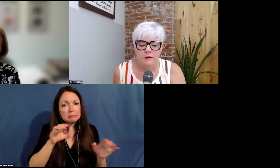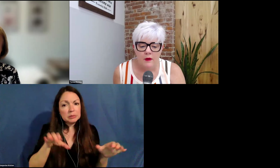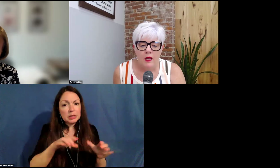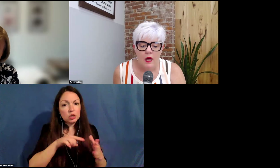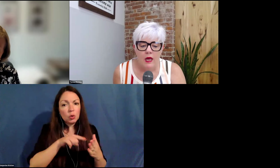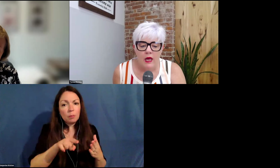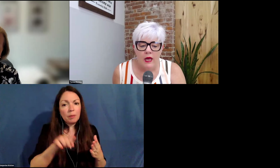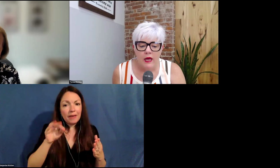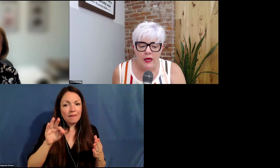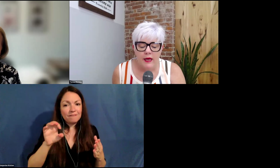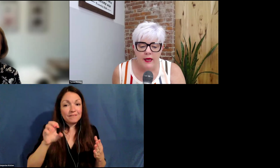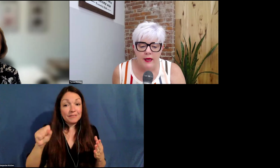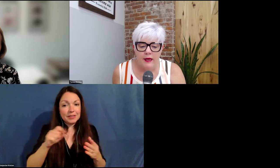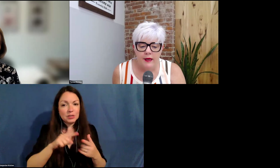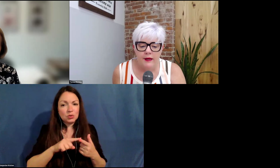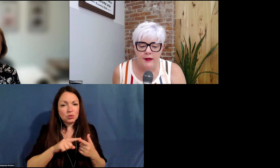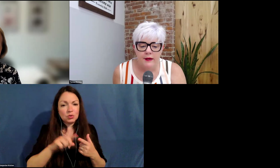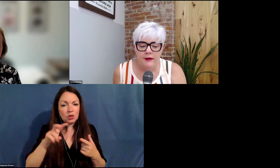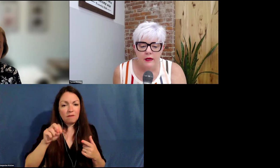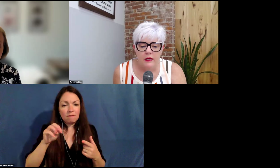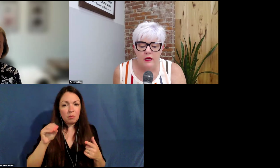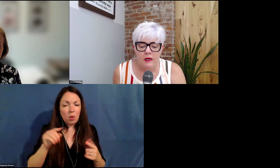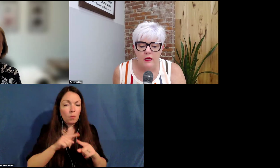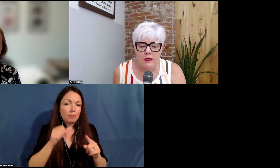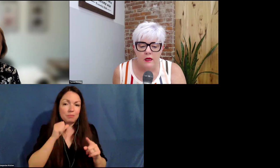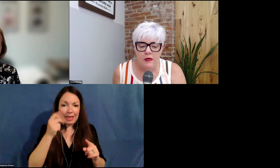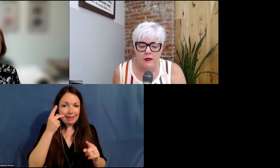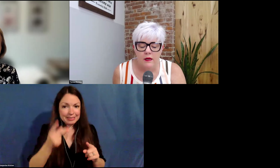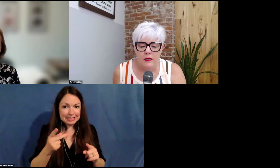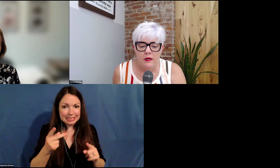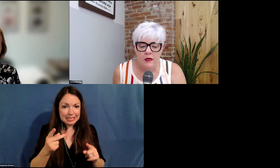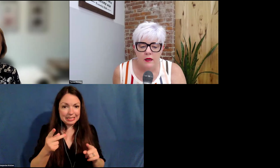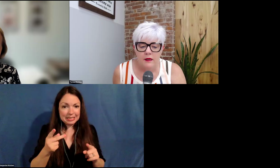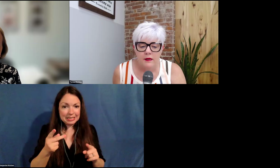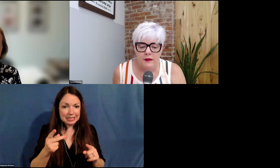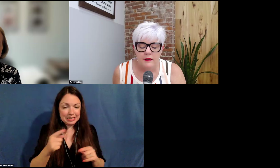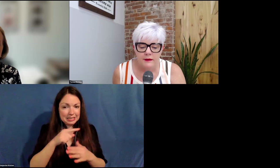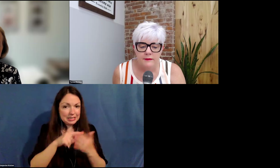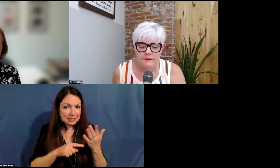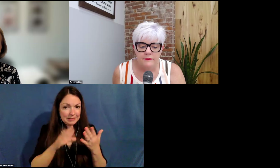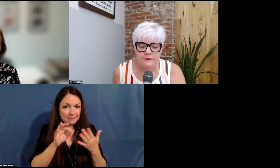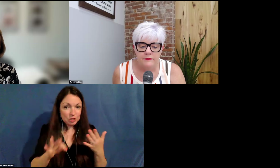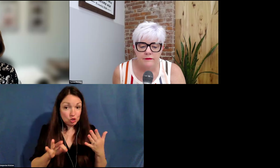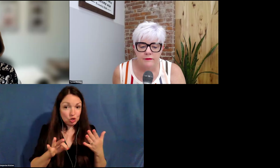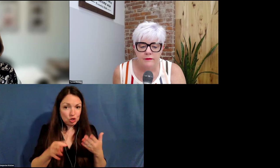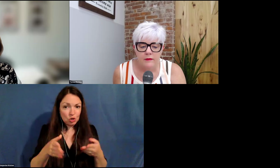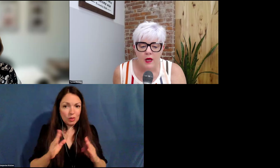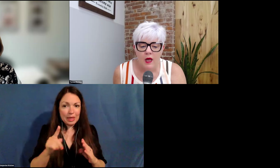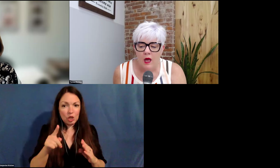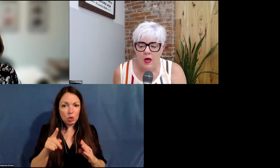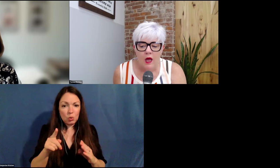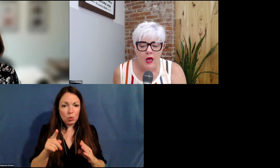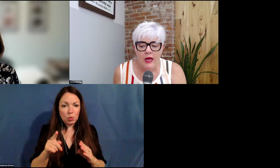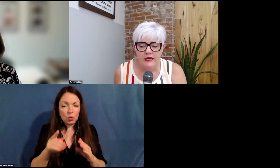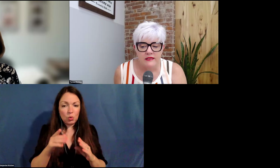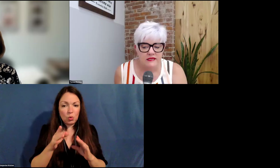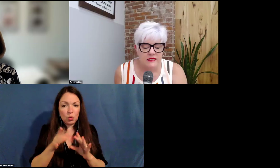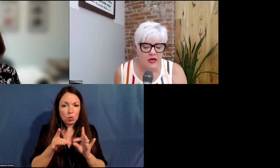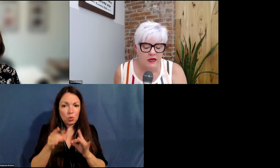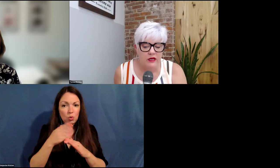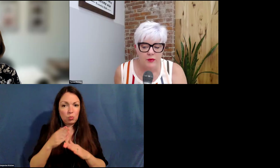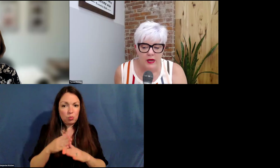Venmo. I have not seen a feature on Venmo, and perhaps because I don't know of it, but I've not seen a feature on Venmo that would let you break out taxes.